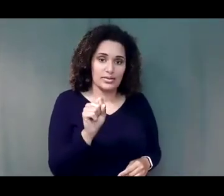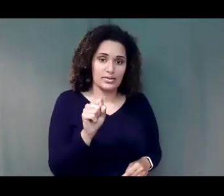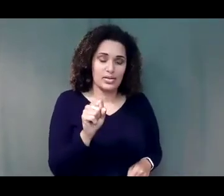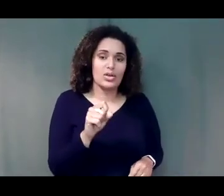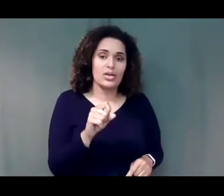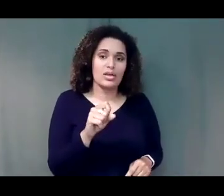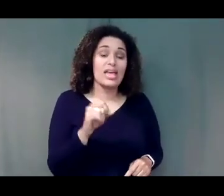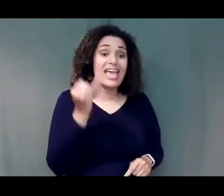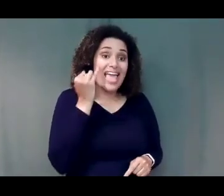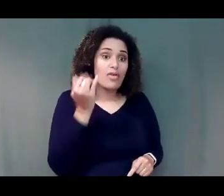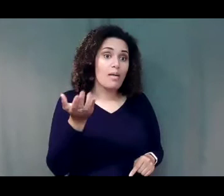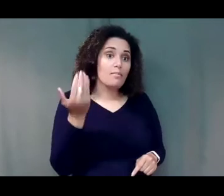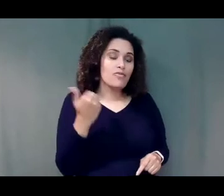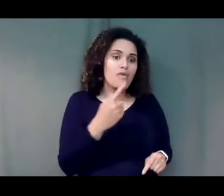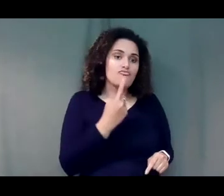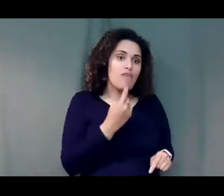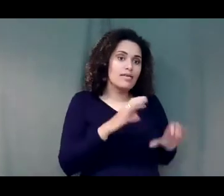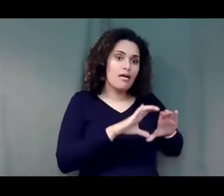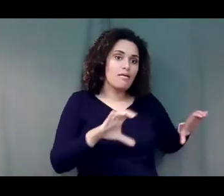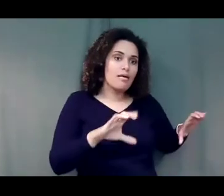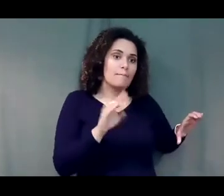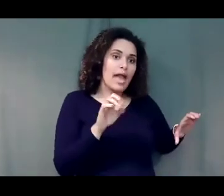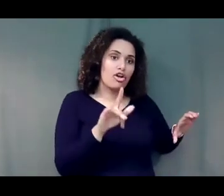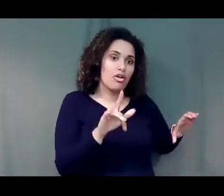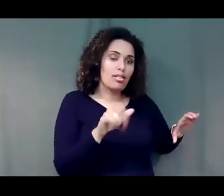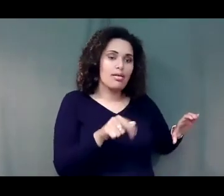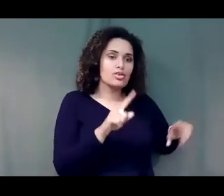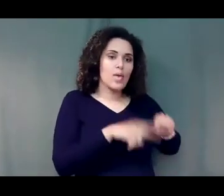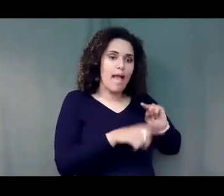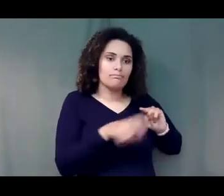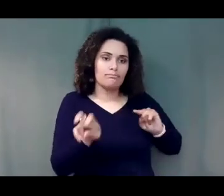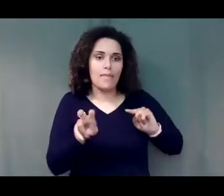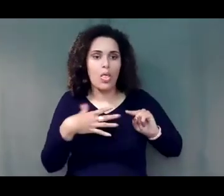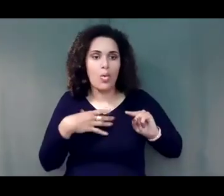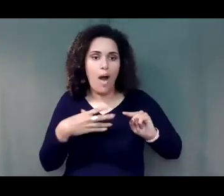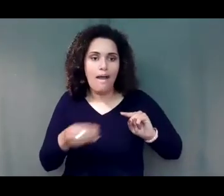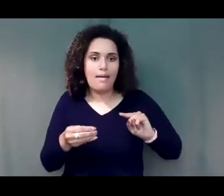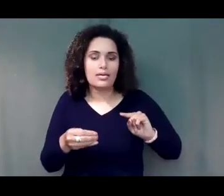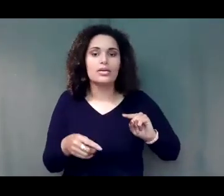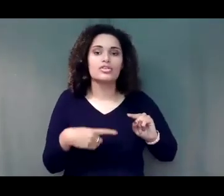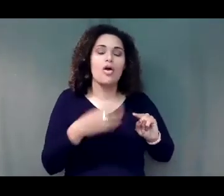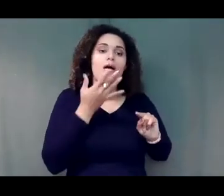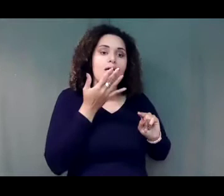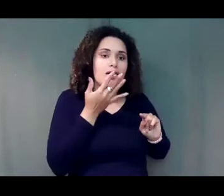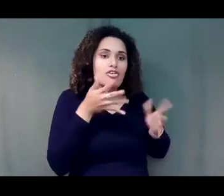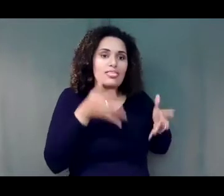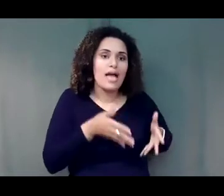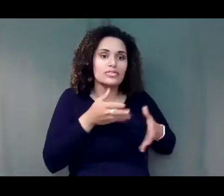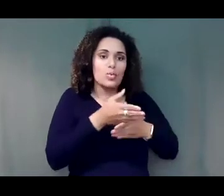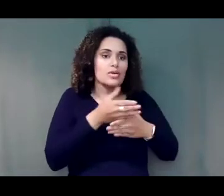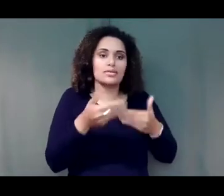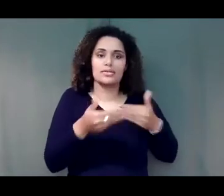red barrel for a white wine, because there is some wine left in the barrel and certainly some color left in the wood, no matter how much you clean it.